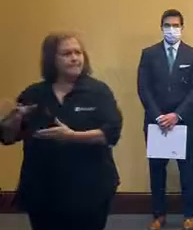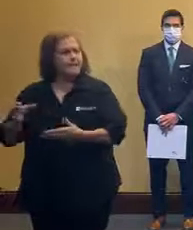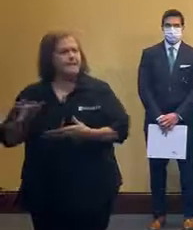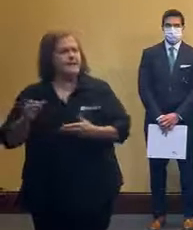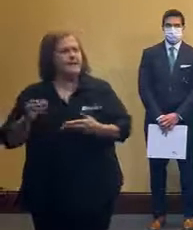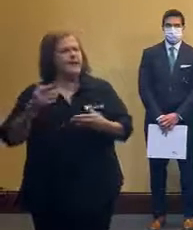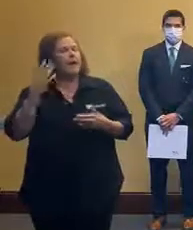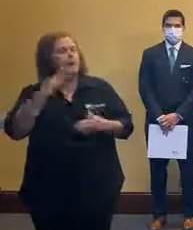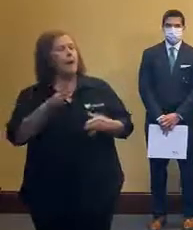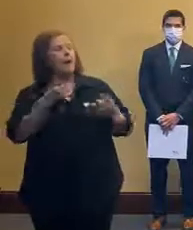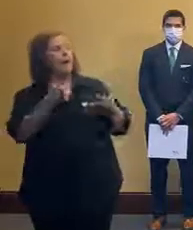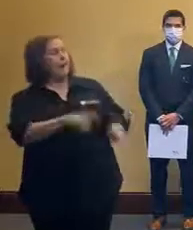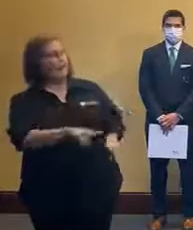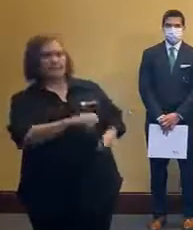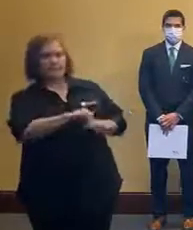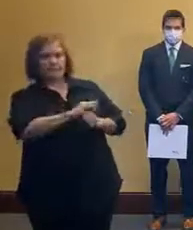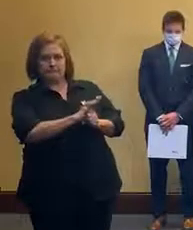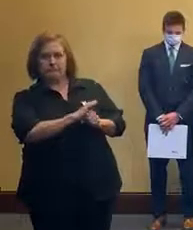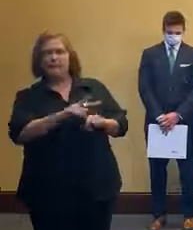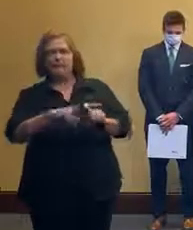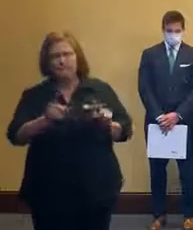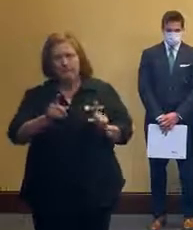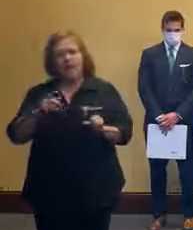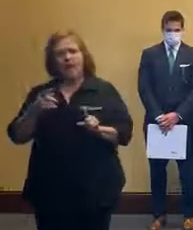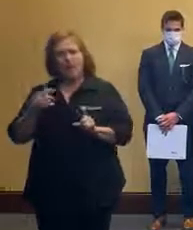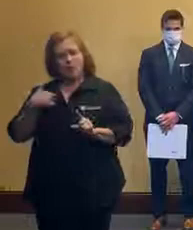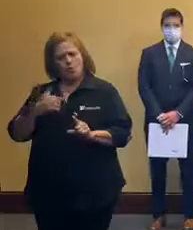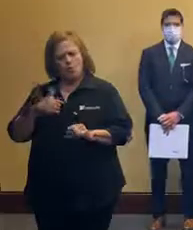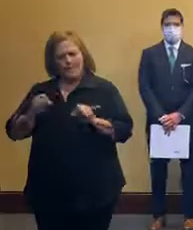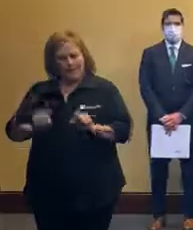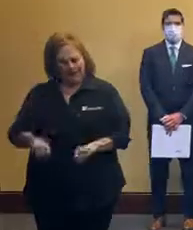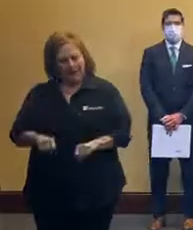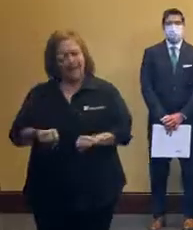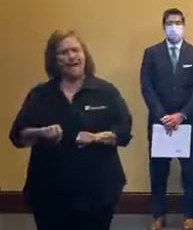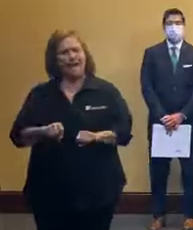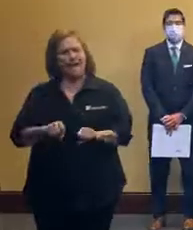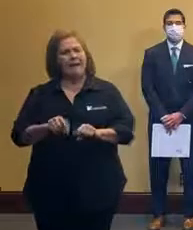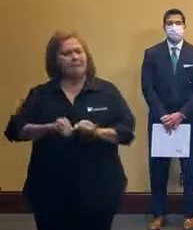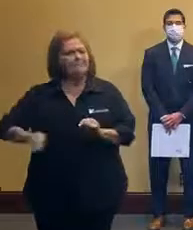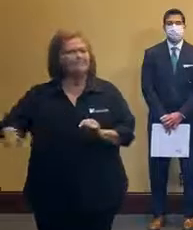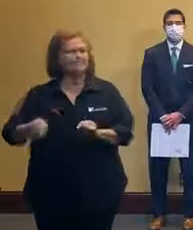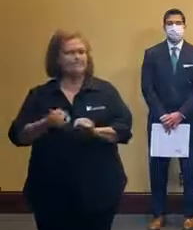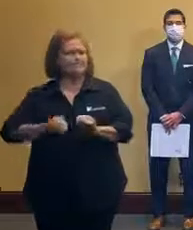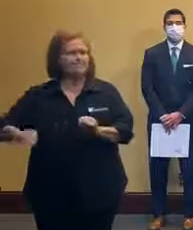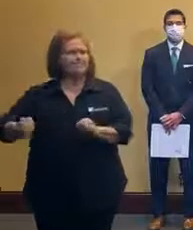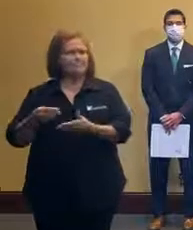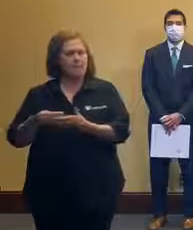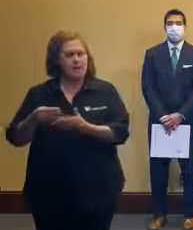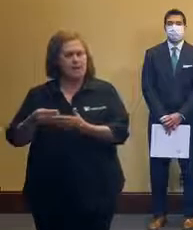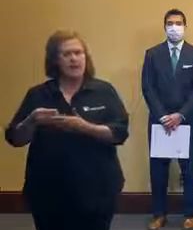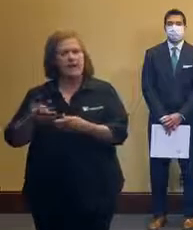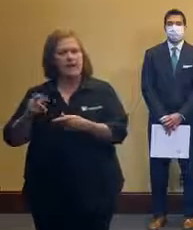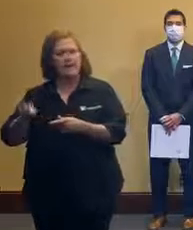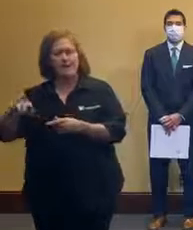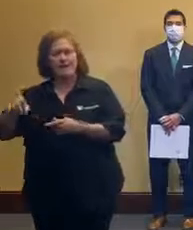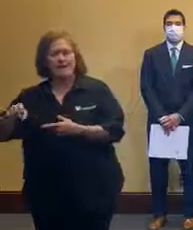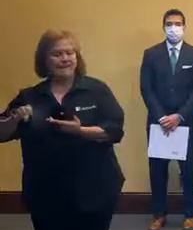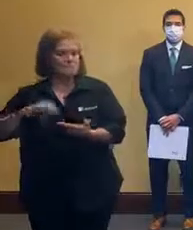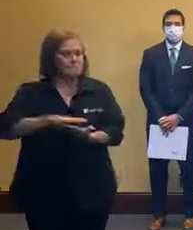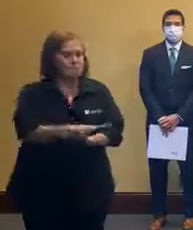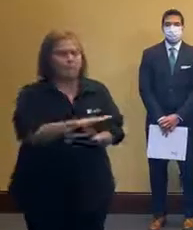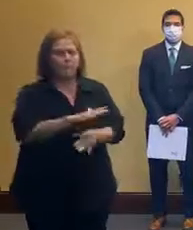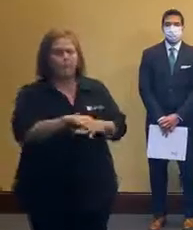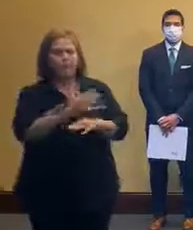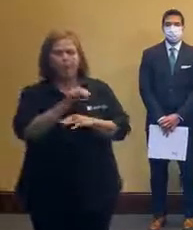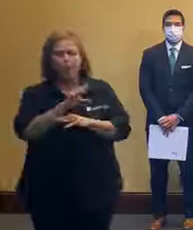with the pandemic, but even how we've been able to deal with whether it's the cyber attack with Hard Rock and the many other